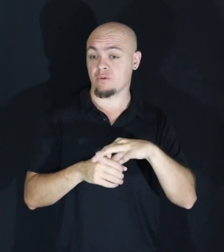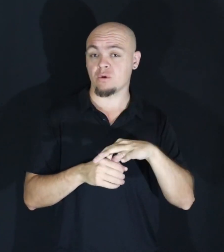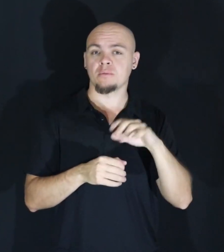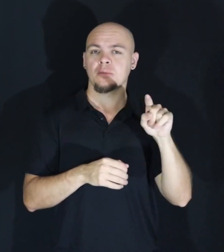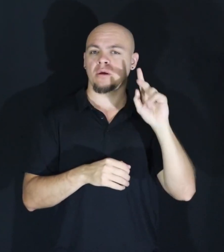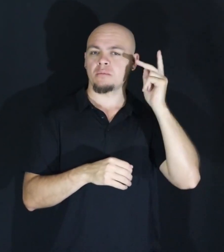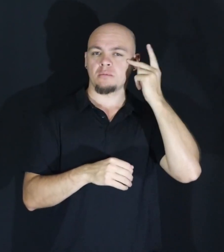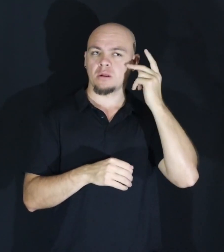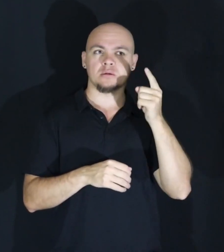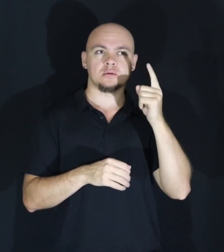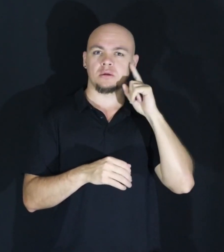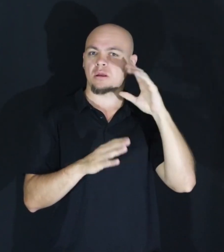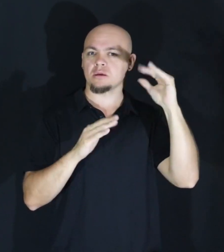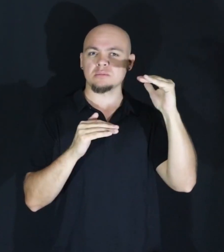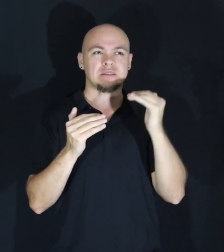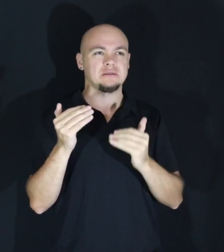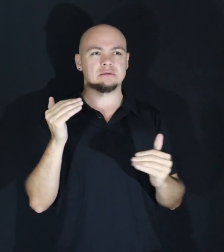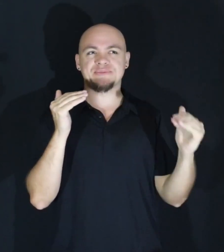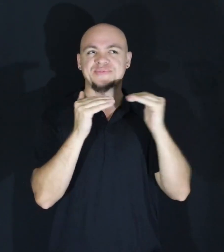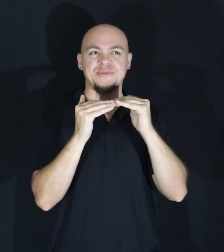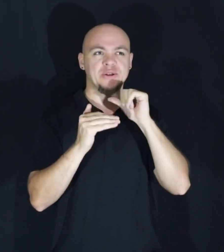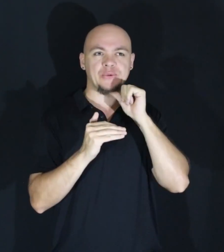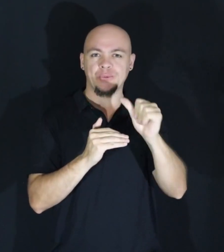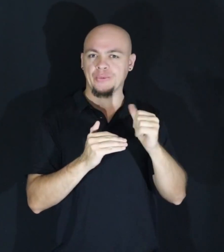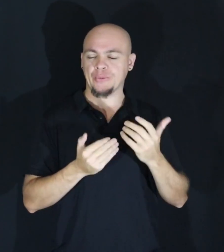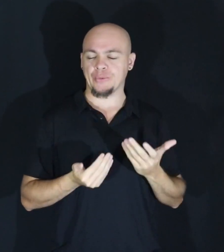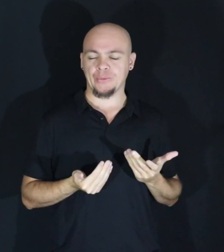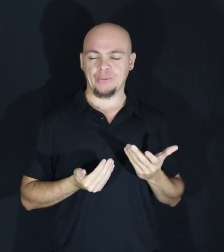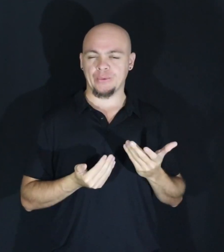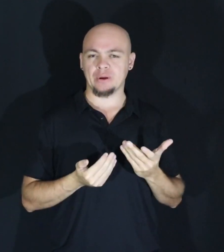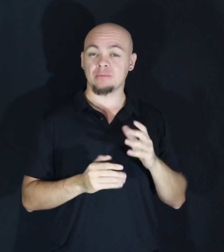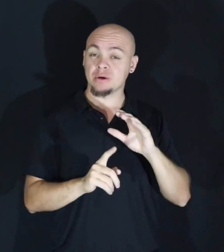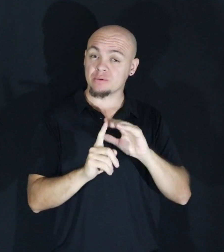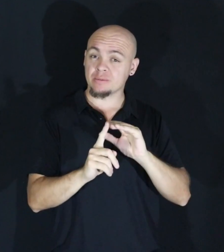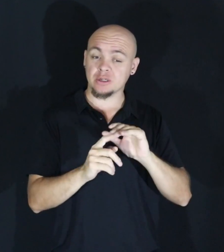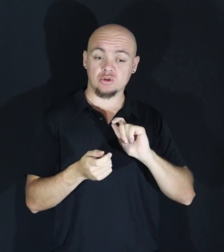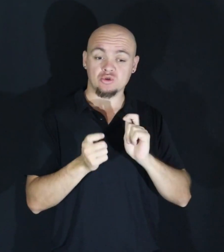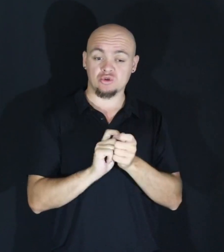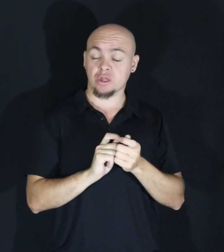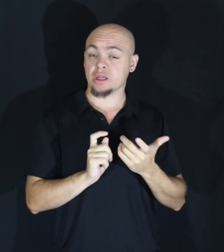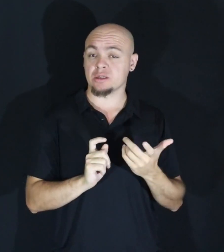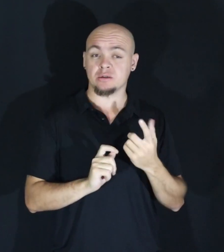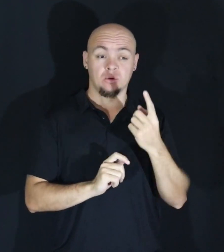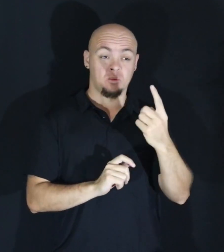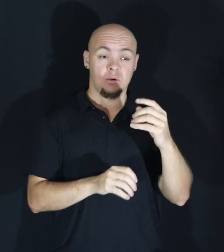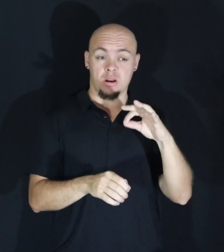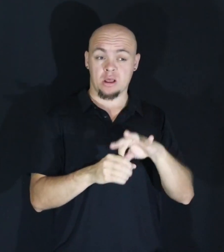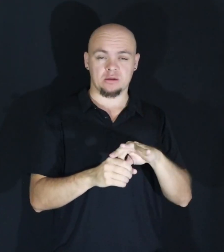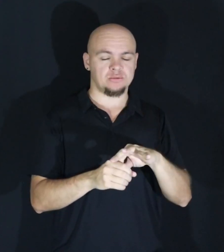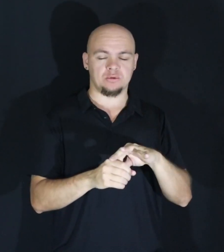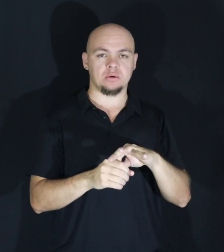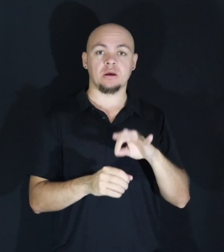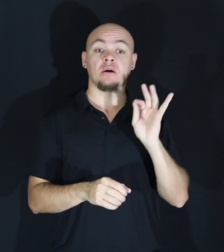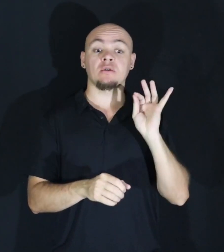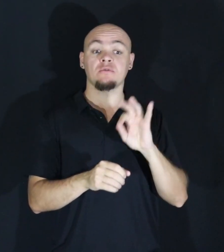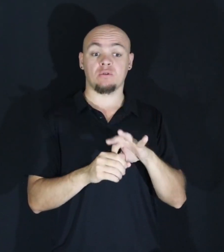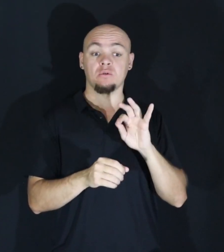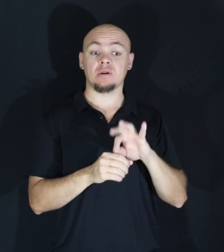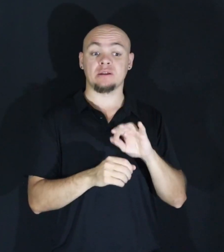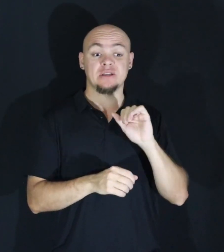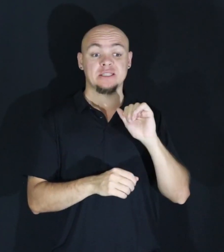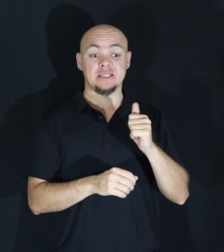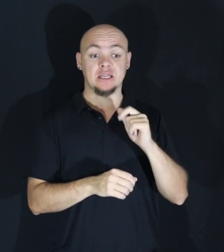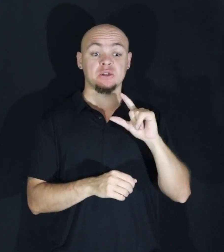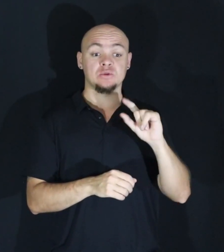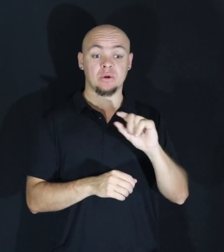politicians don't live up to the expectations. But be reminded that change doesn't come from voting in one election. It comes from voting for decades